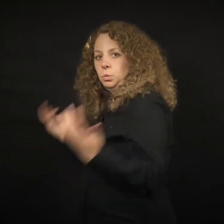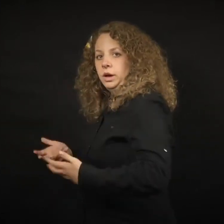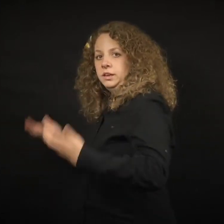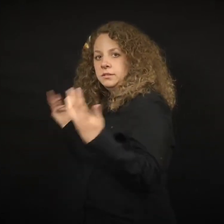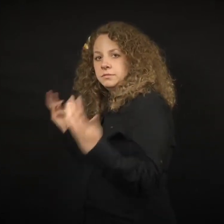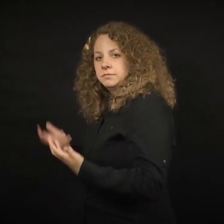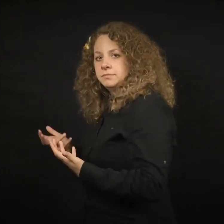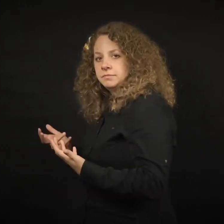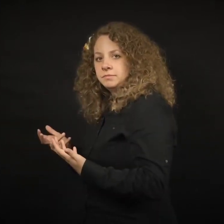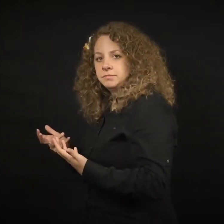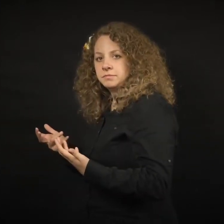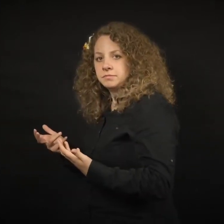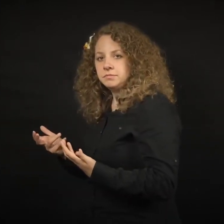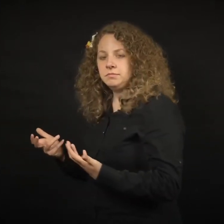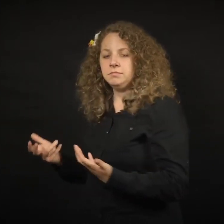What?